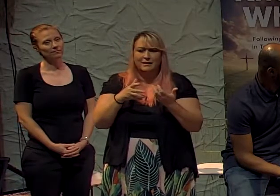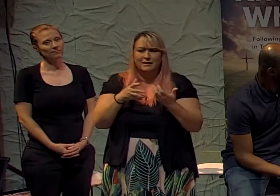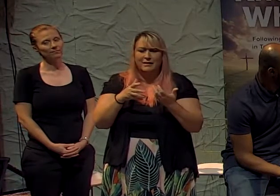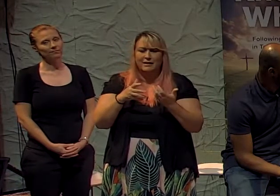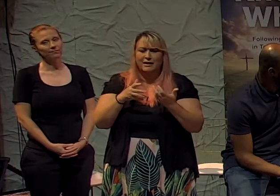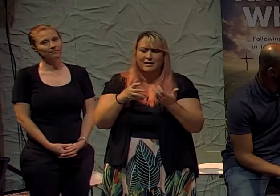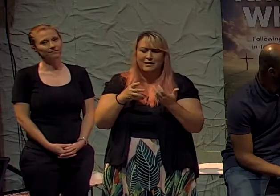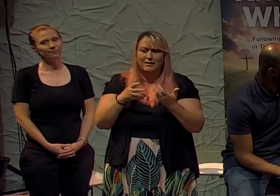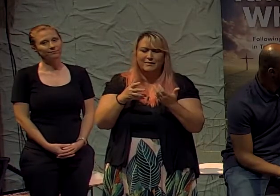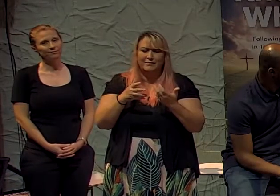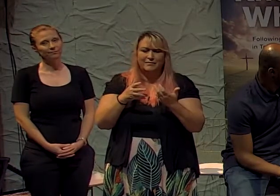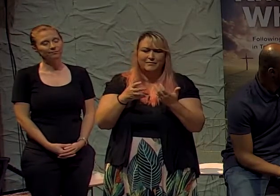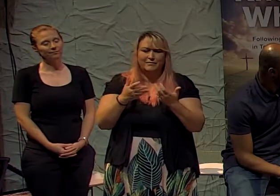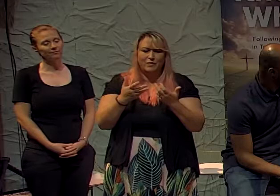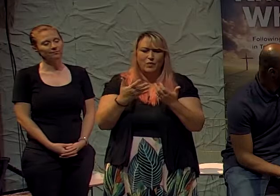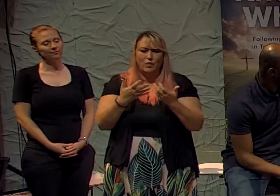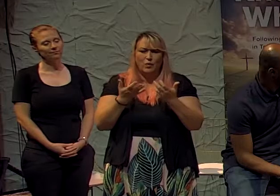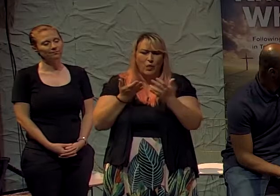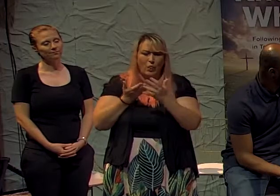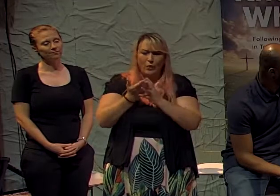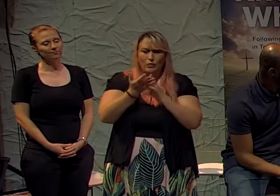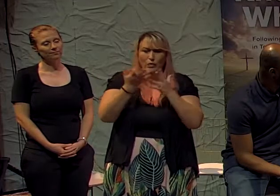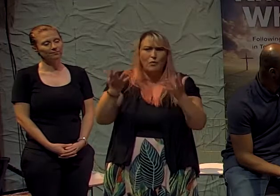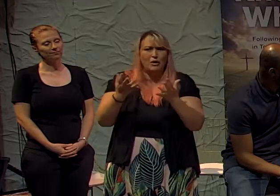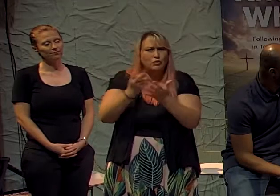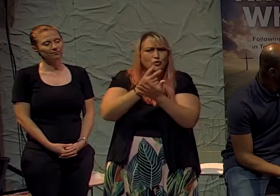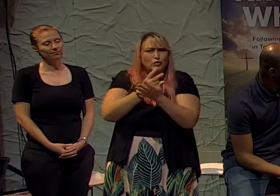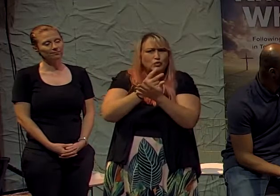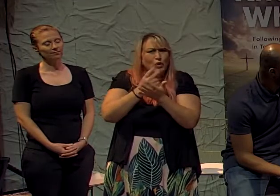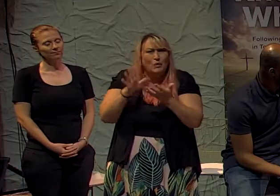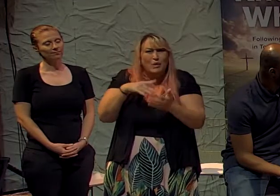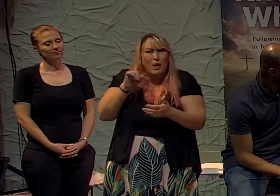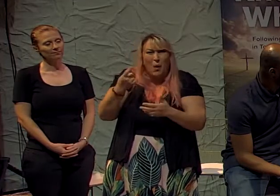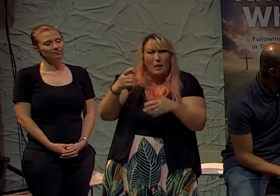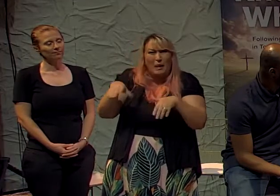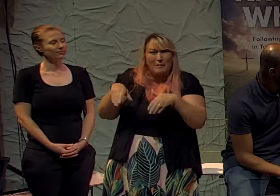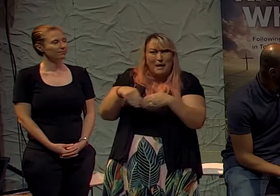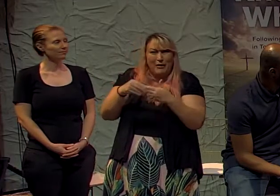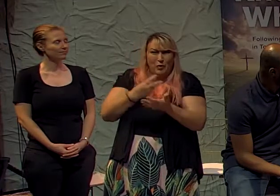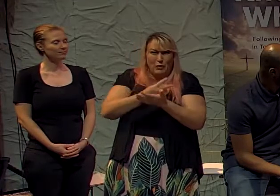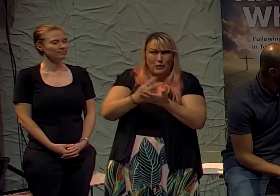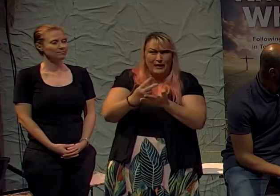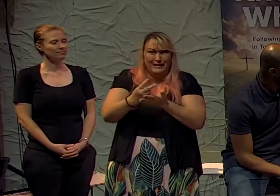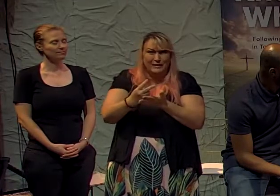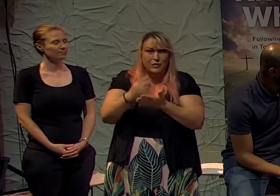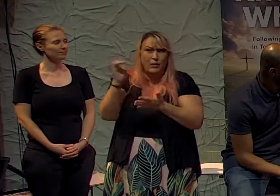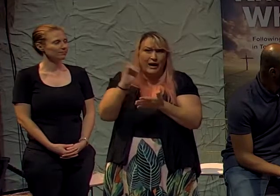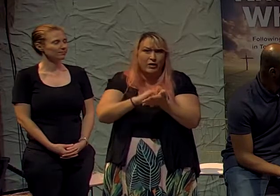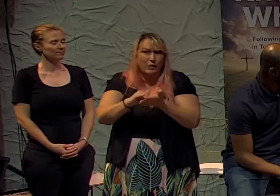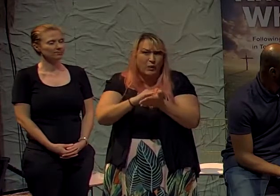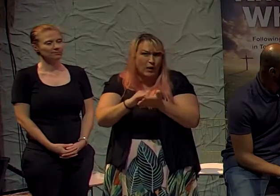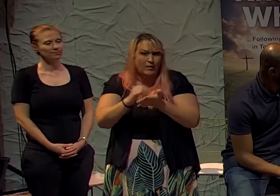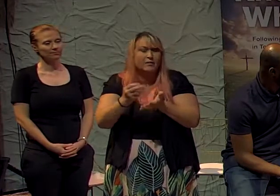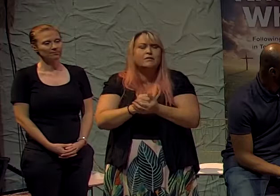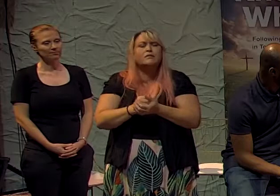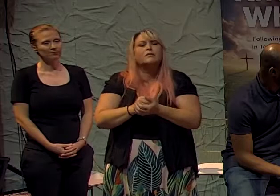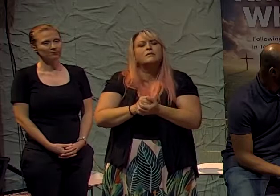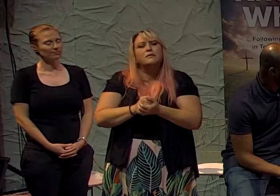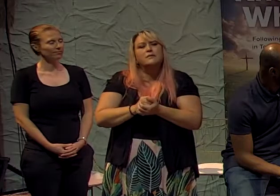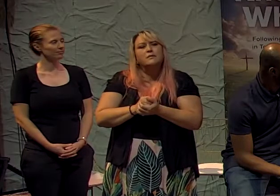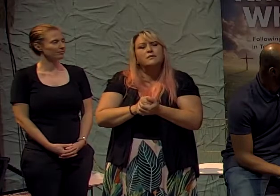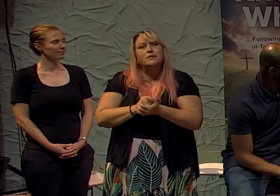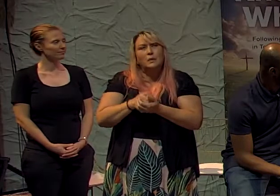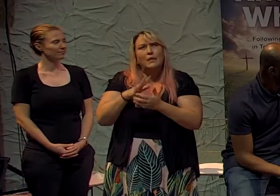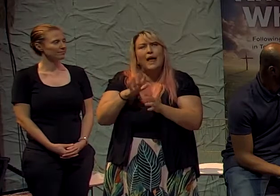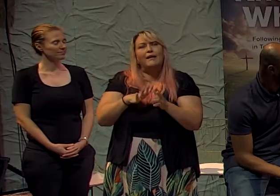so much that I just wasn't ready for. 2 weeks in New York City. So, and I'd never, oh gosh,